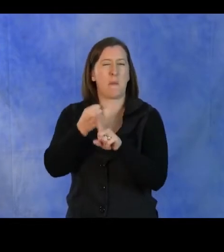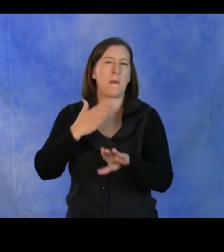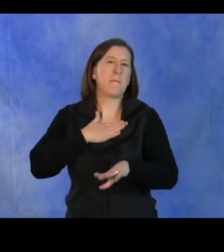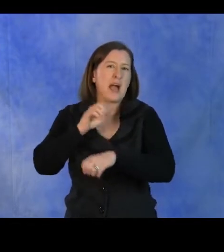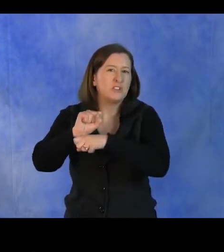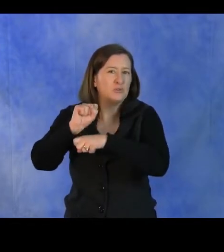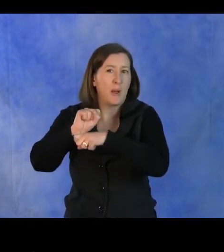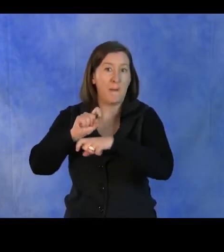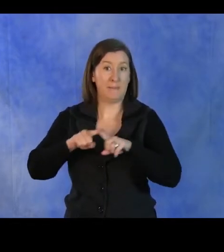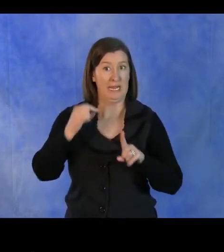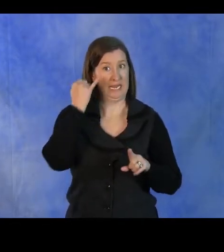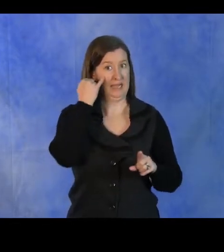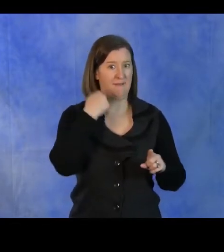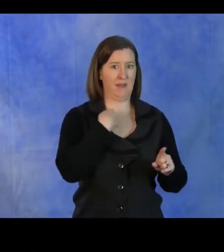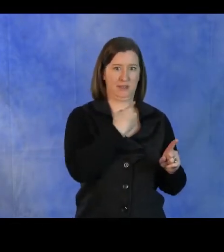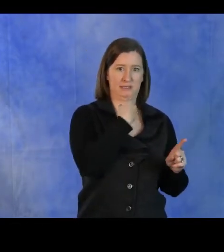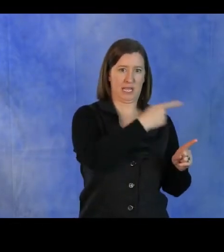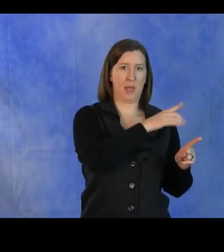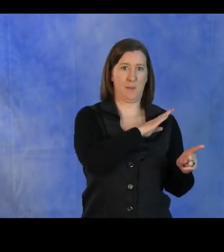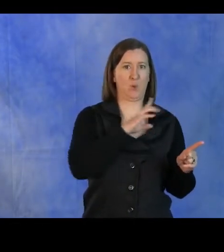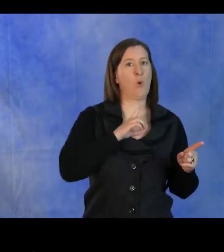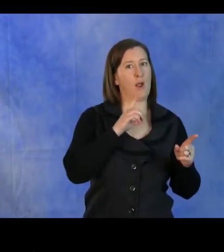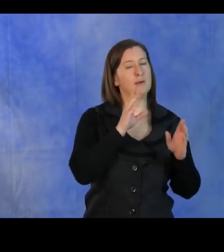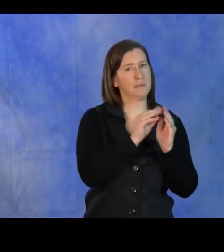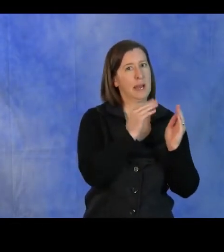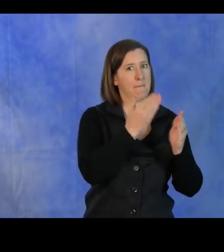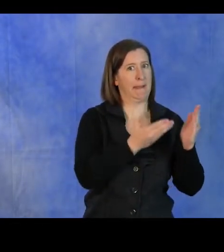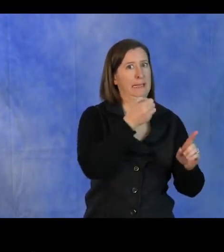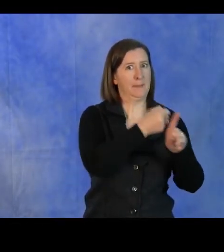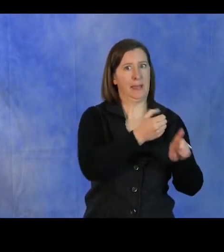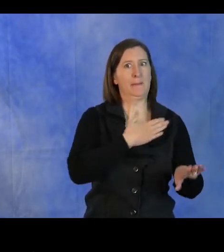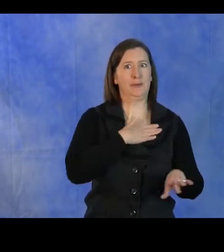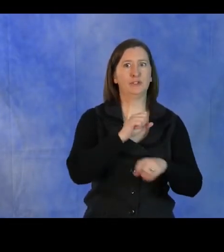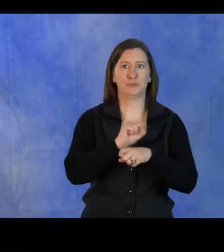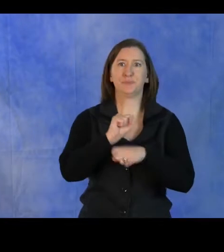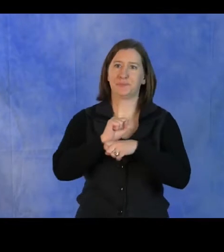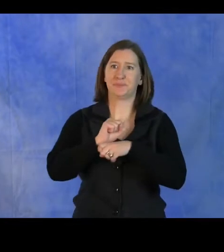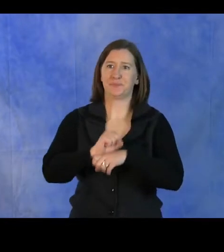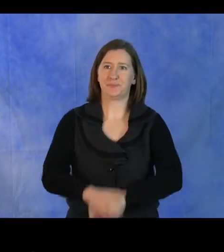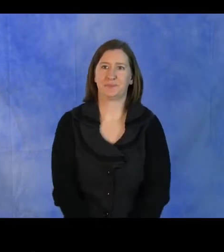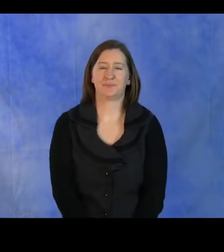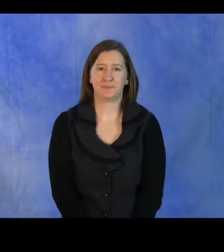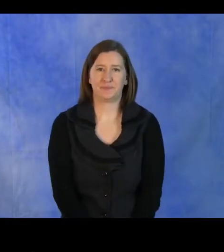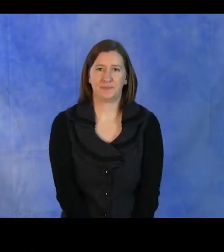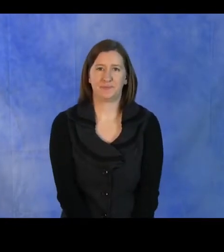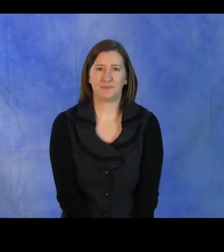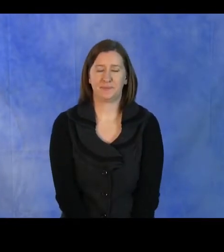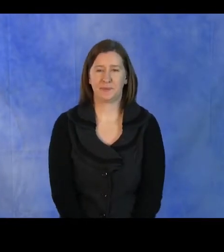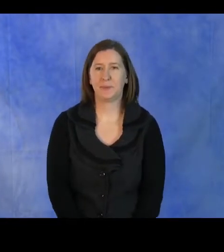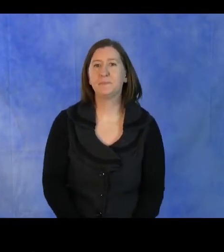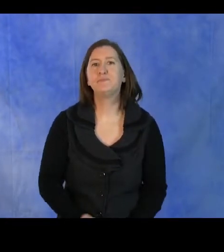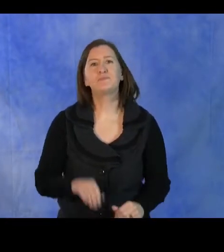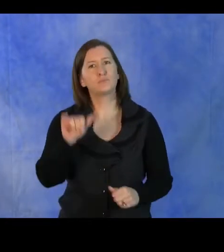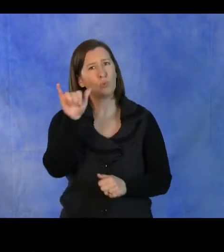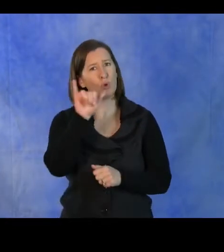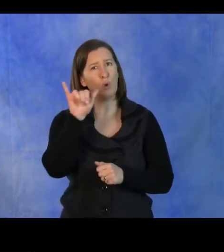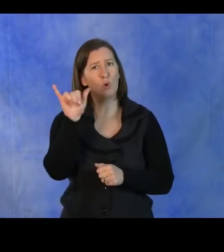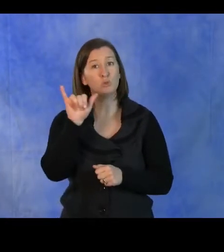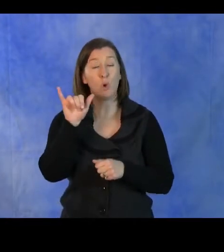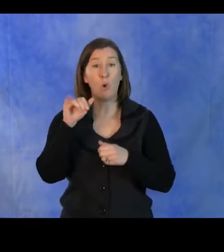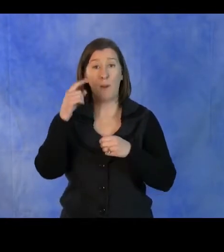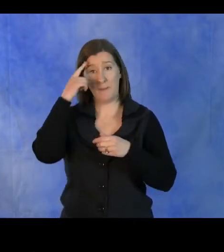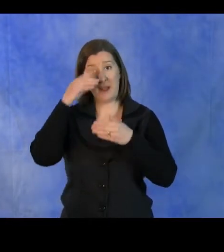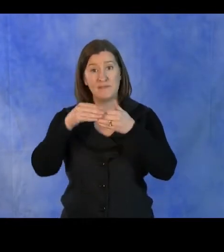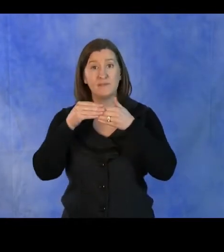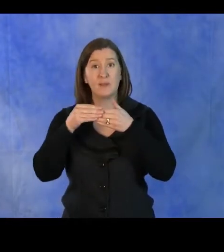private and it won't impact your job, but if I say that at a board meeting, it might impact my job.